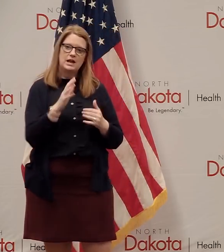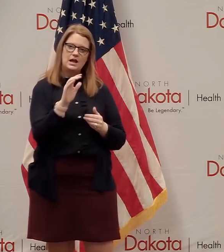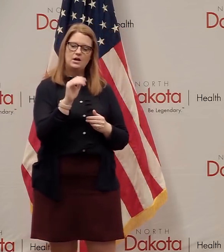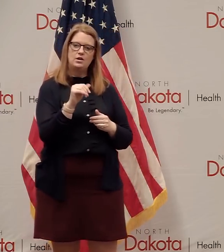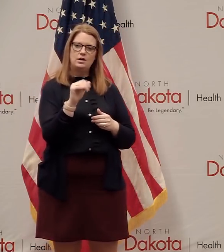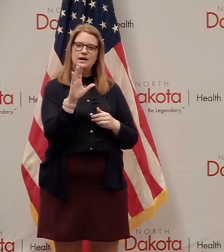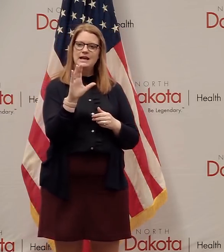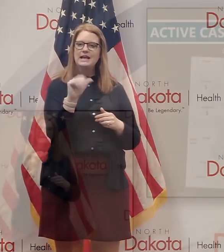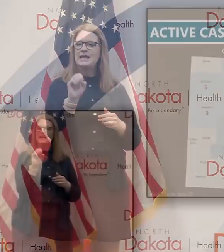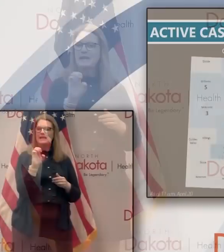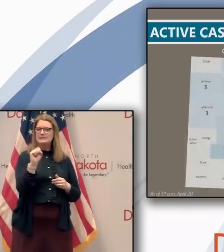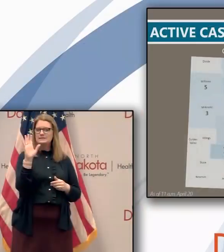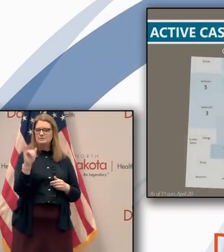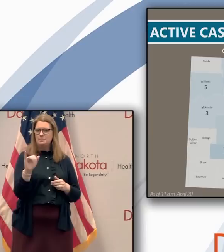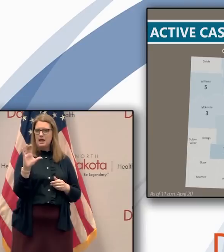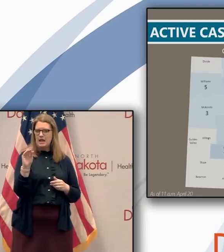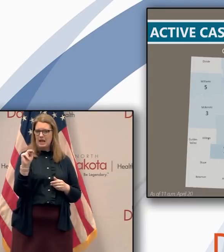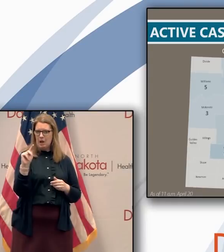by county.